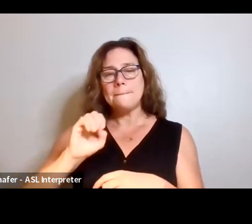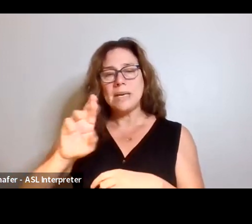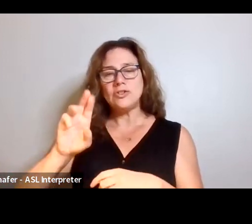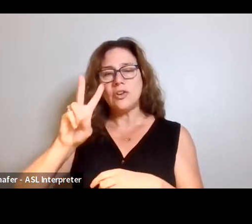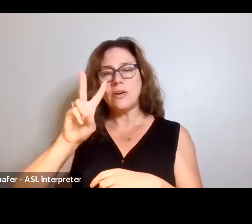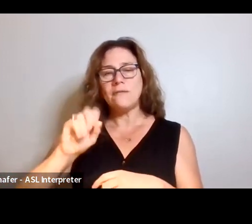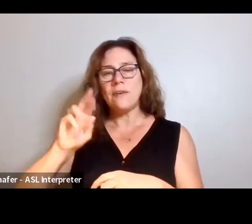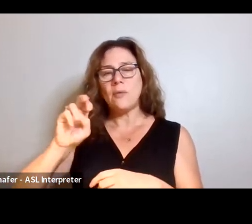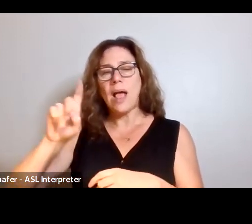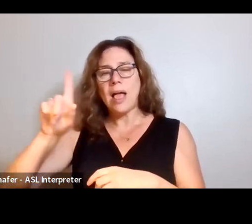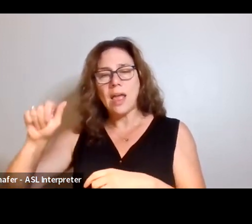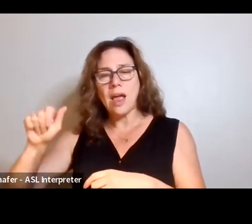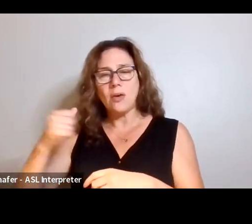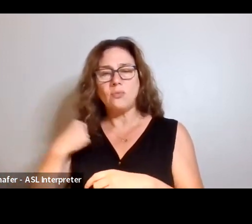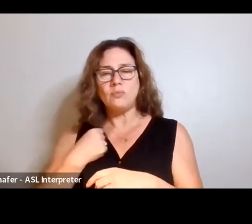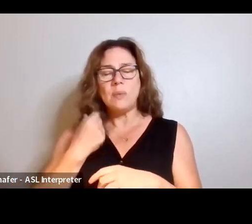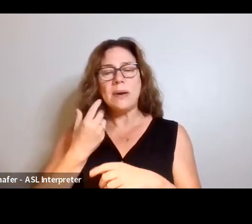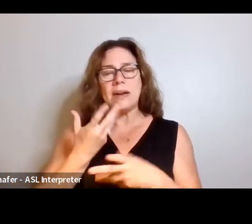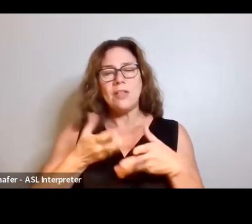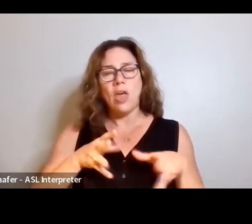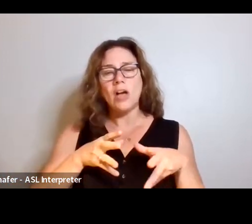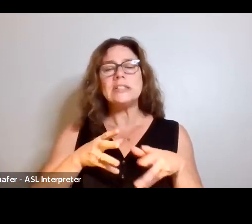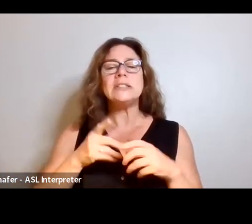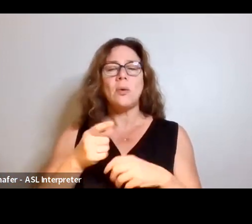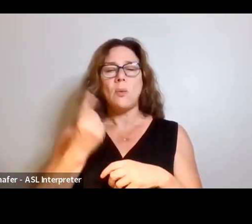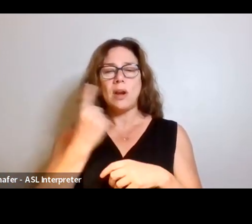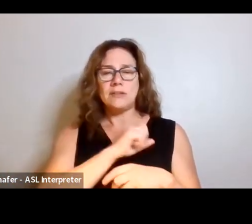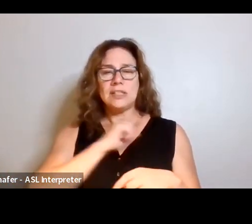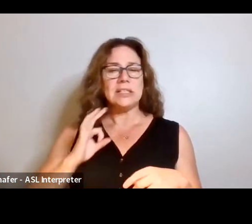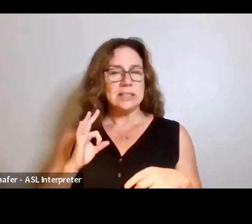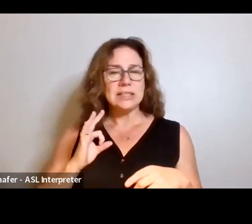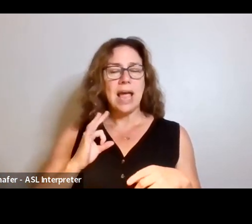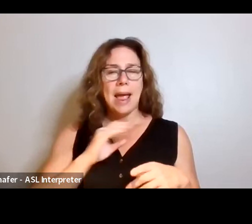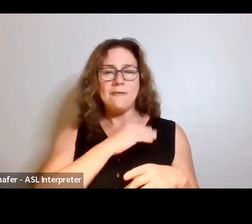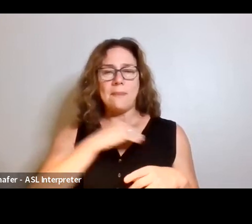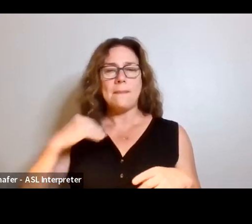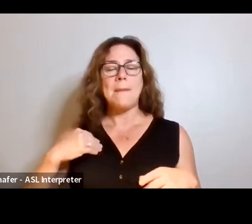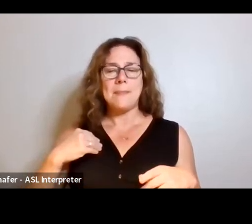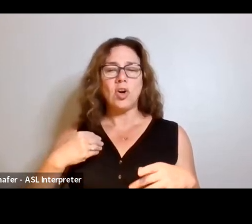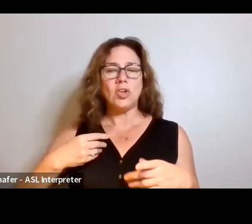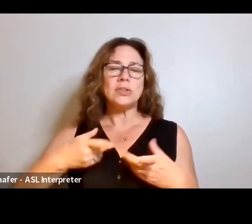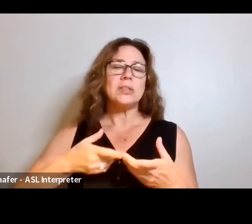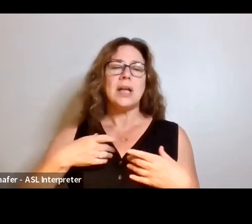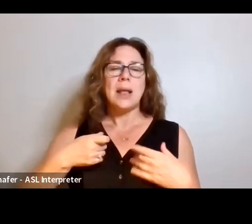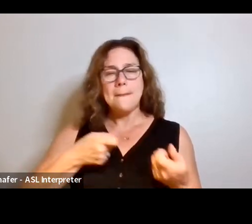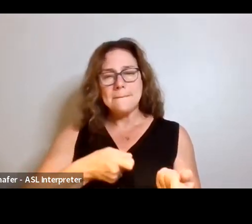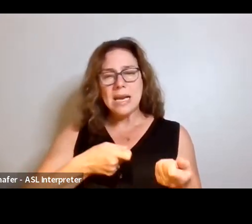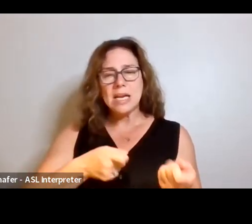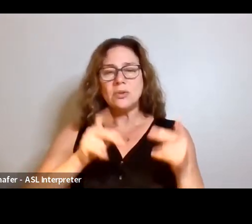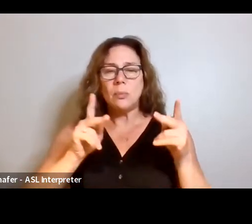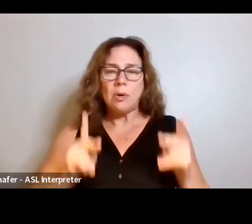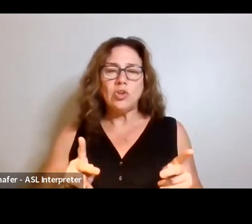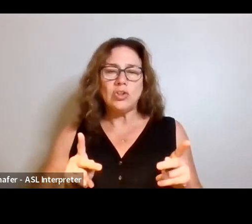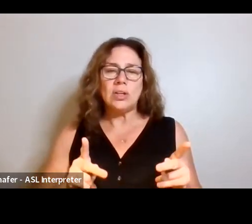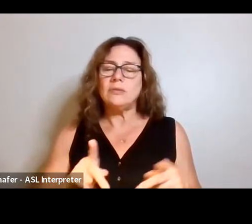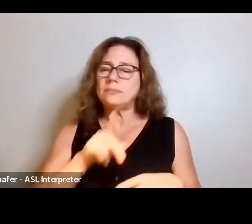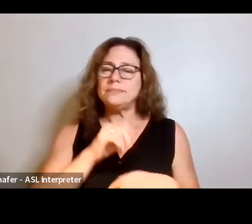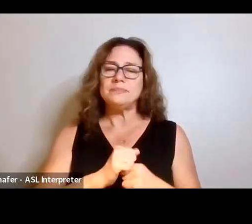we lost recently, one of our staff members in maintenance, who had to go on. So he really did a great job of getting our school together.